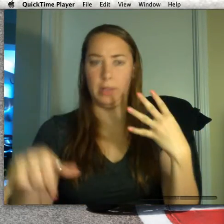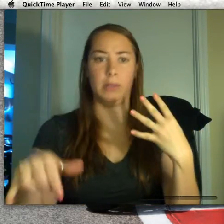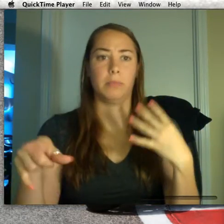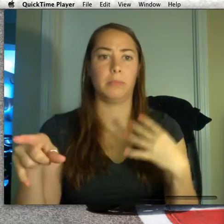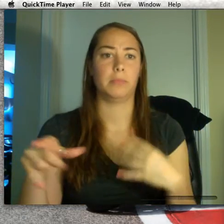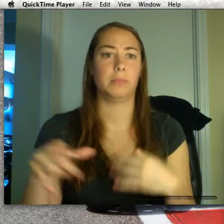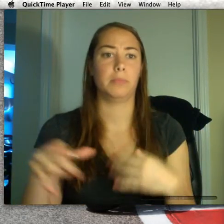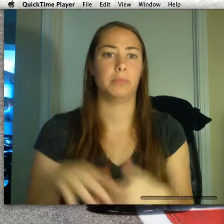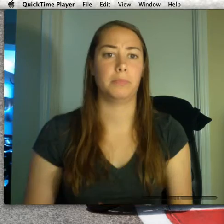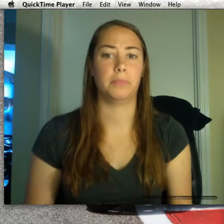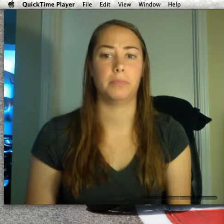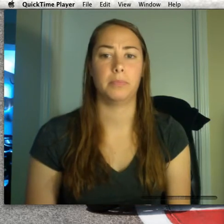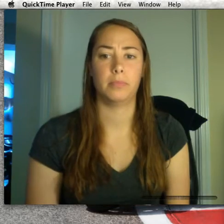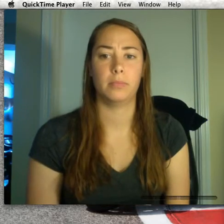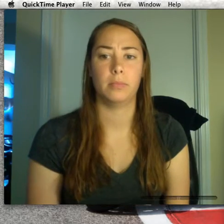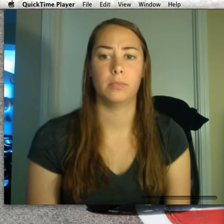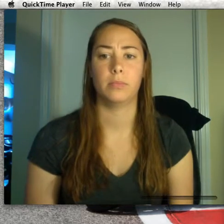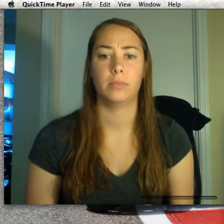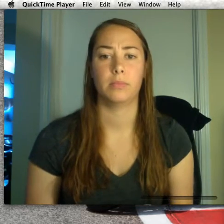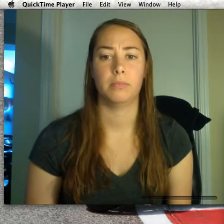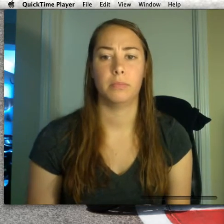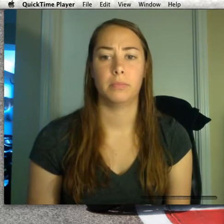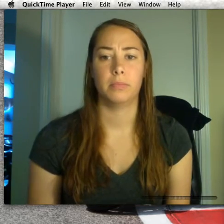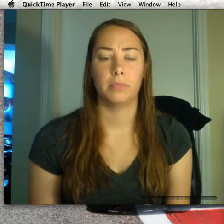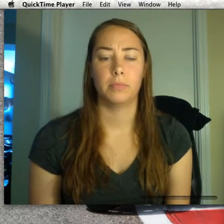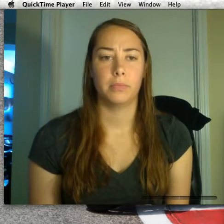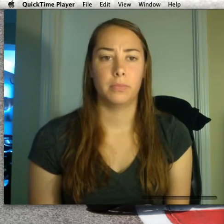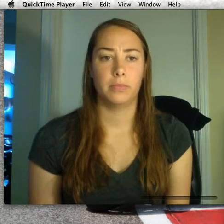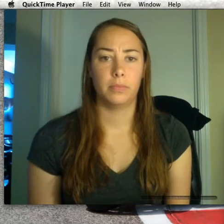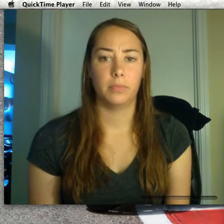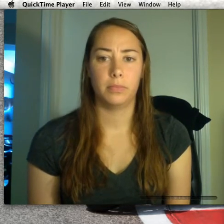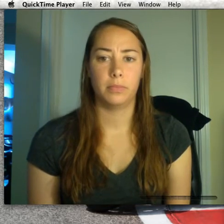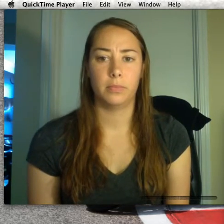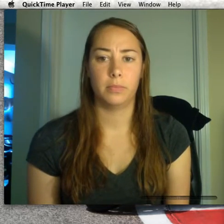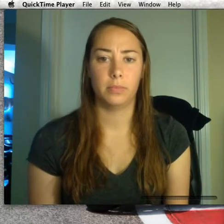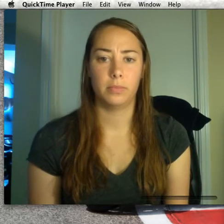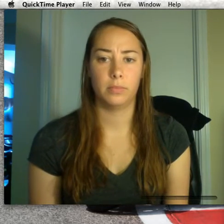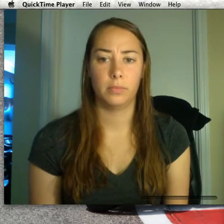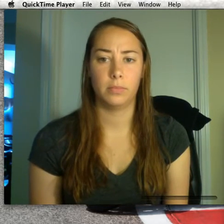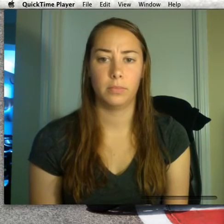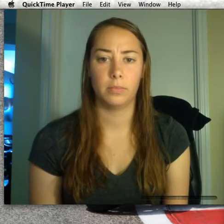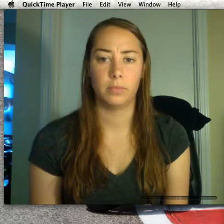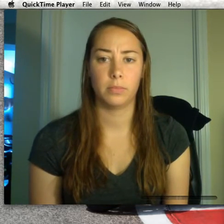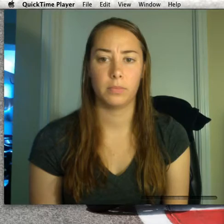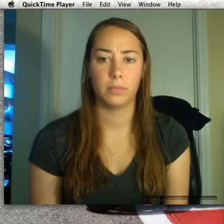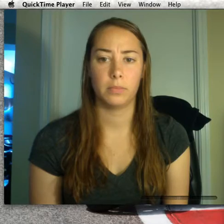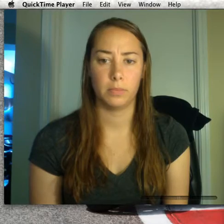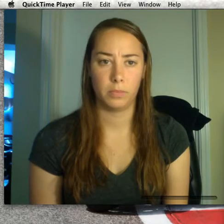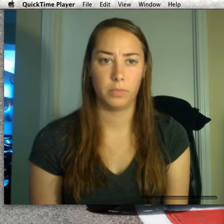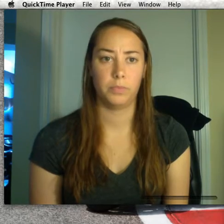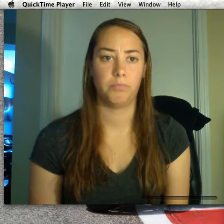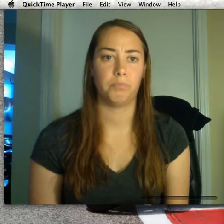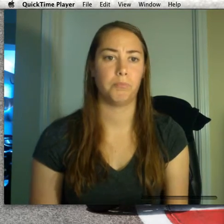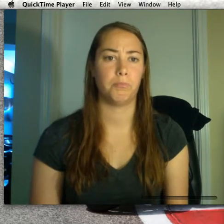unfinished dimensions of that dream, and the concerns of the American